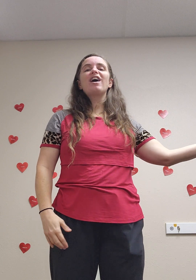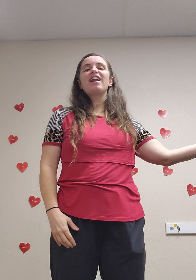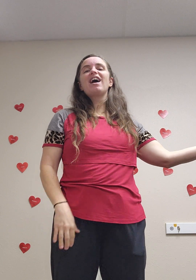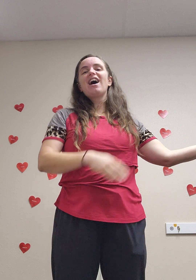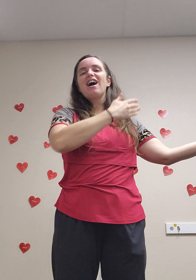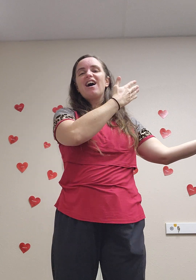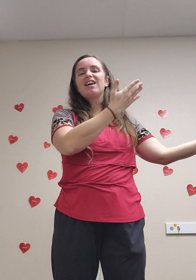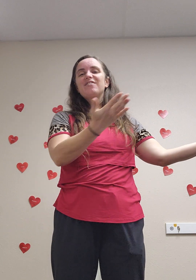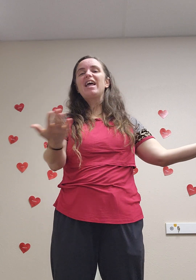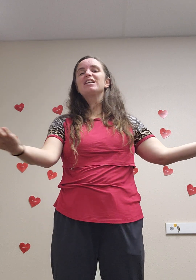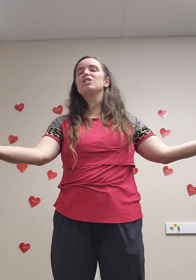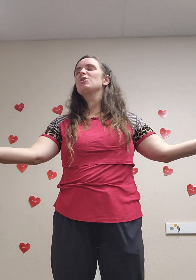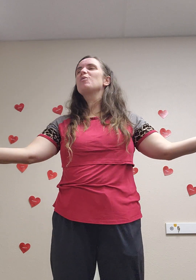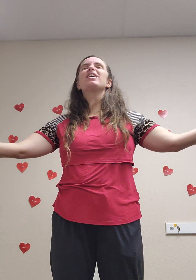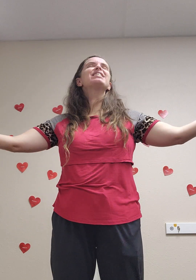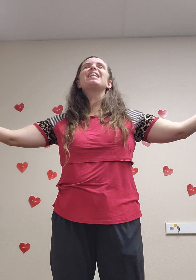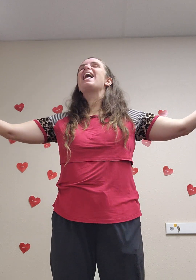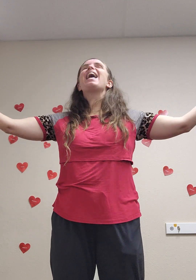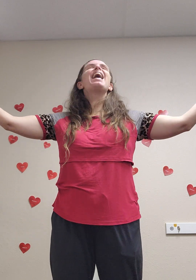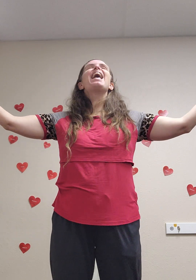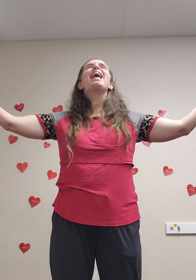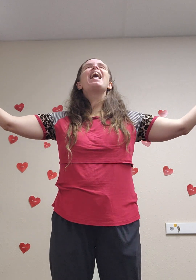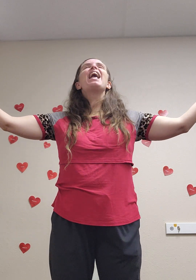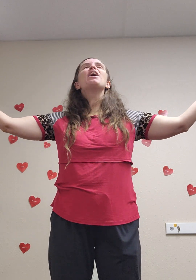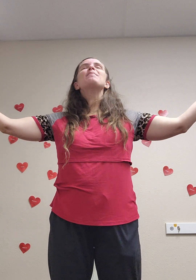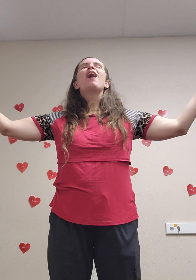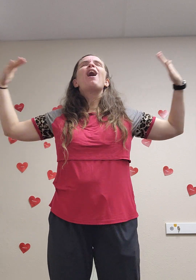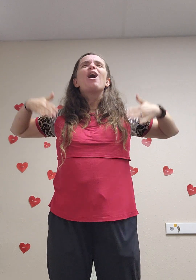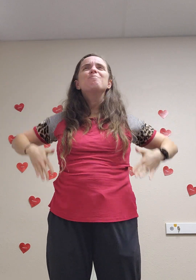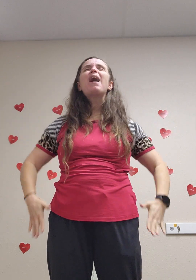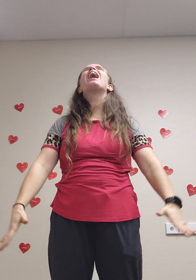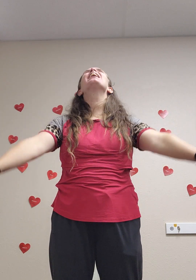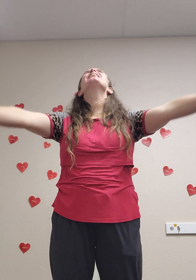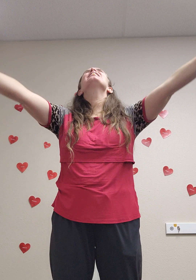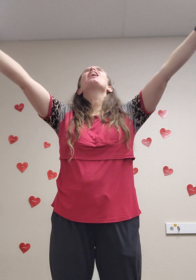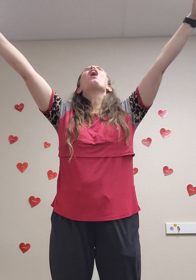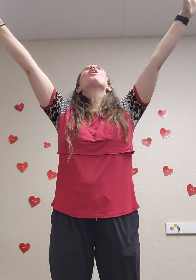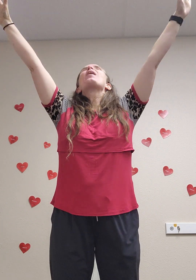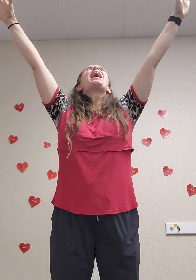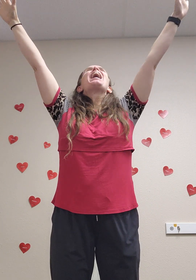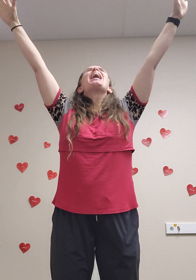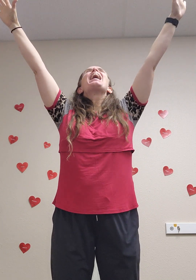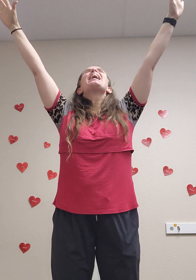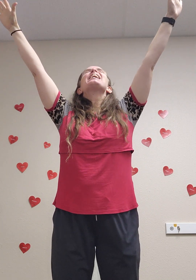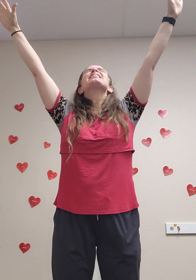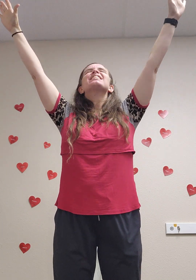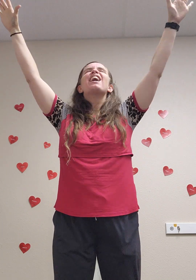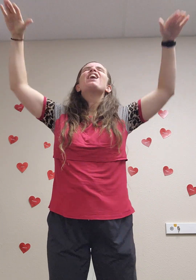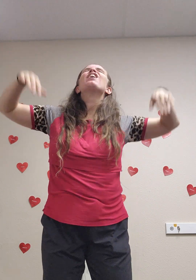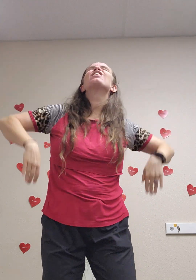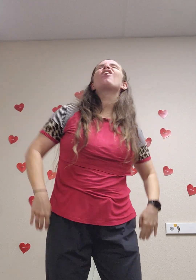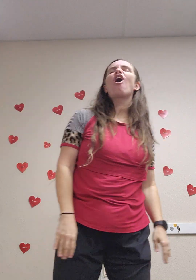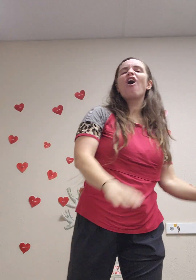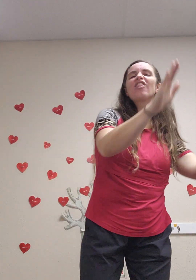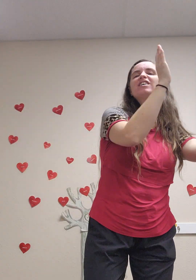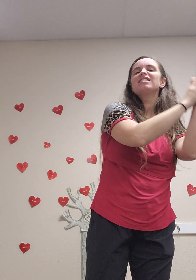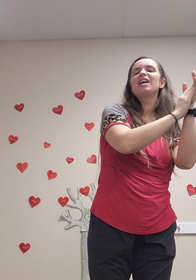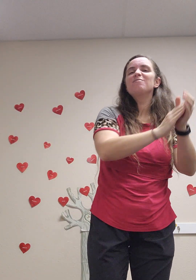Give praise to His name Our mighty Lord praise Call His name